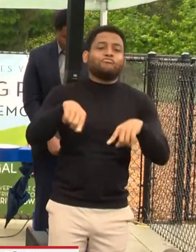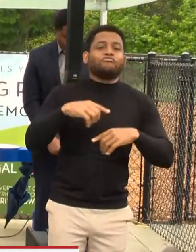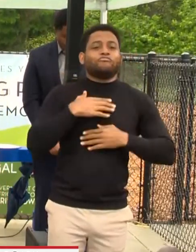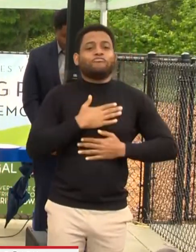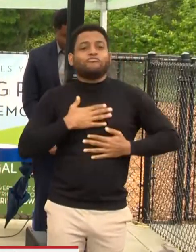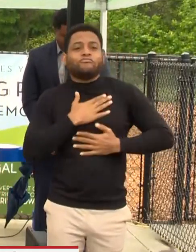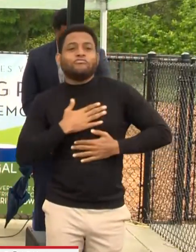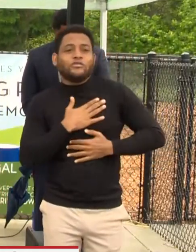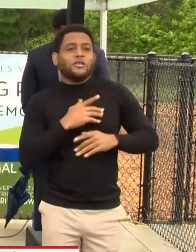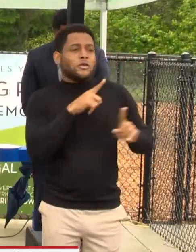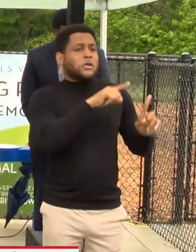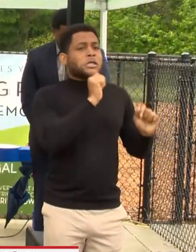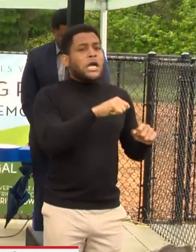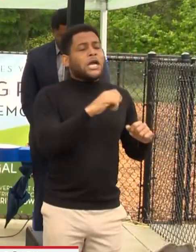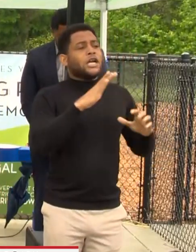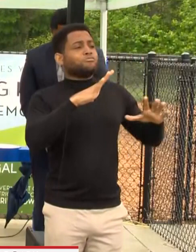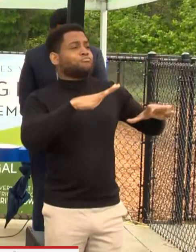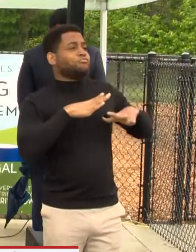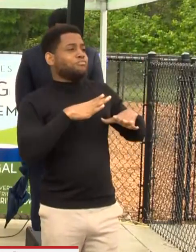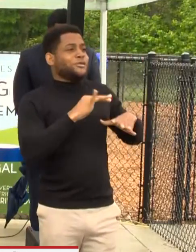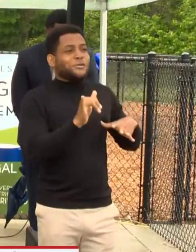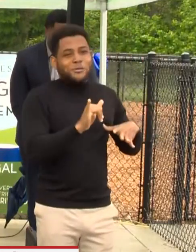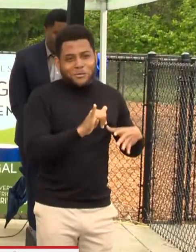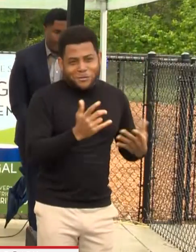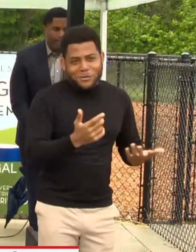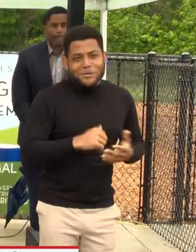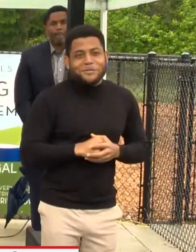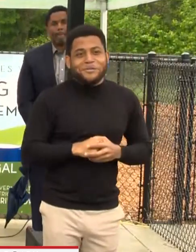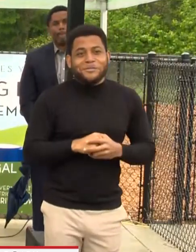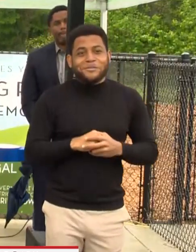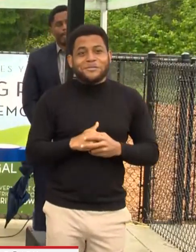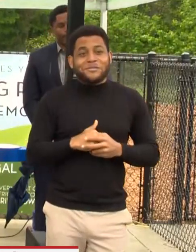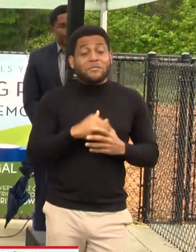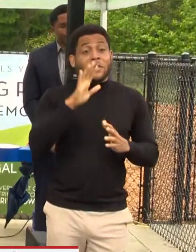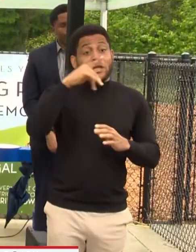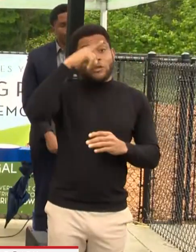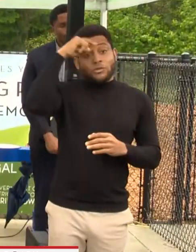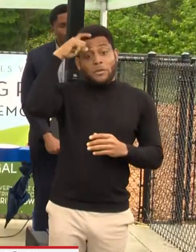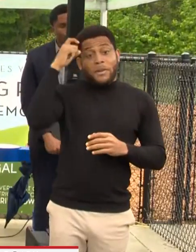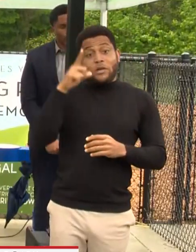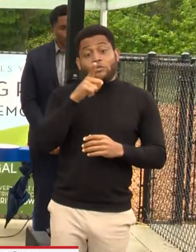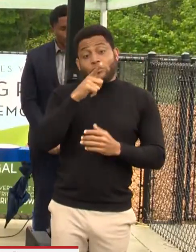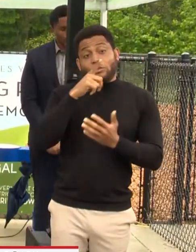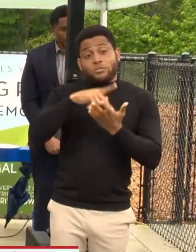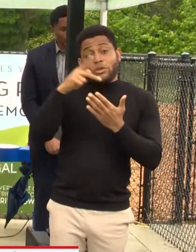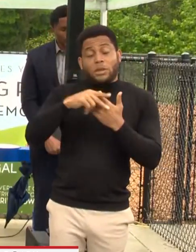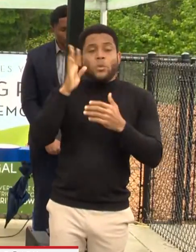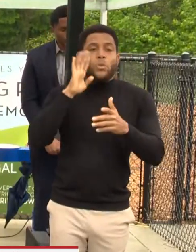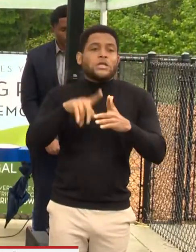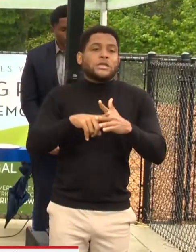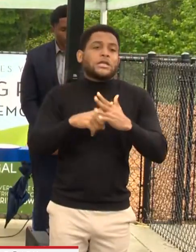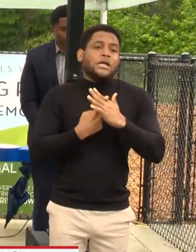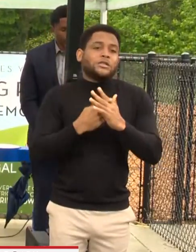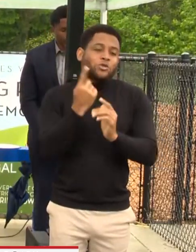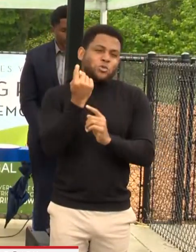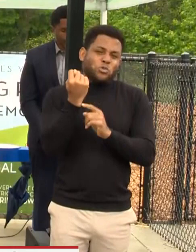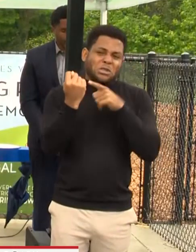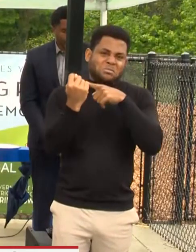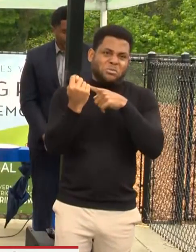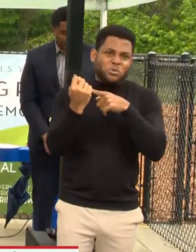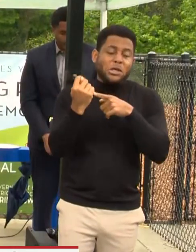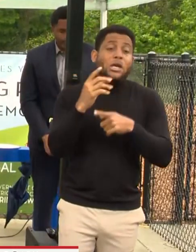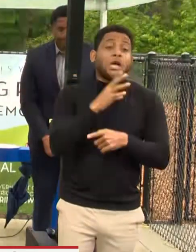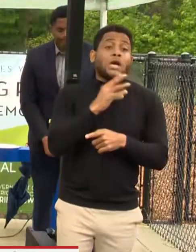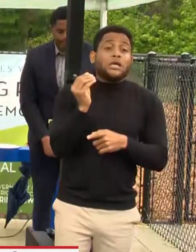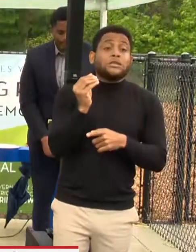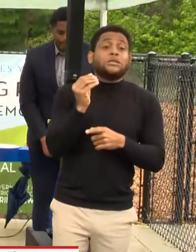you. Our programs, our summer programs will launch this summer on Tuesday, starting with our aquatics program and then our